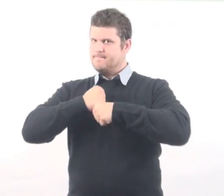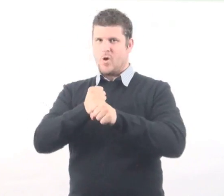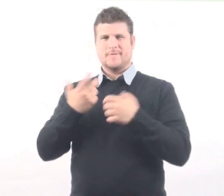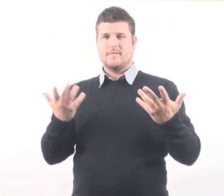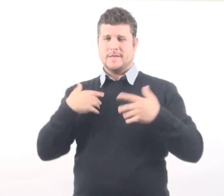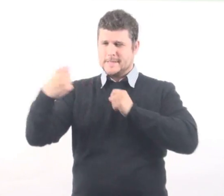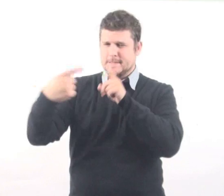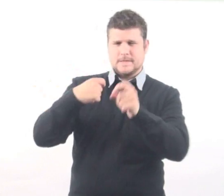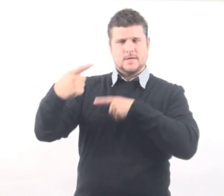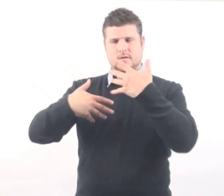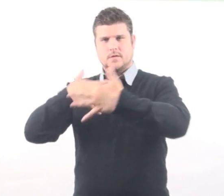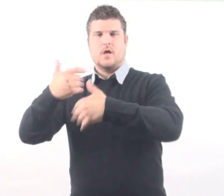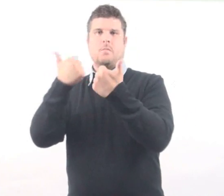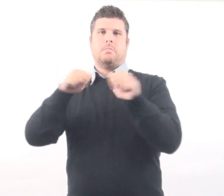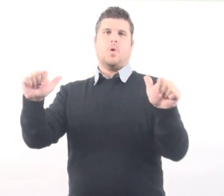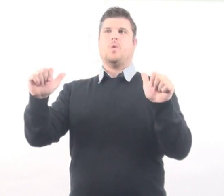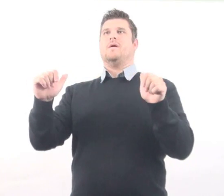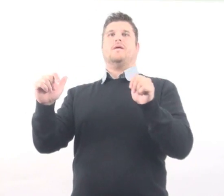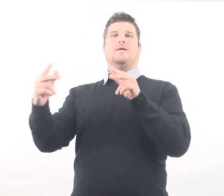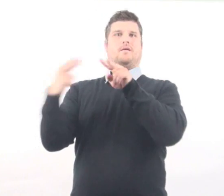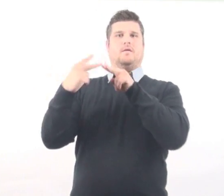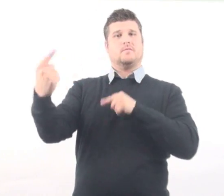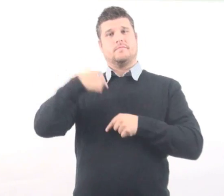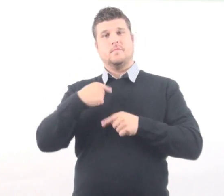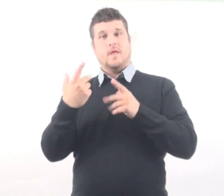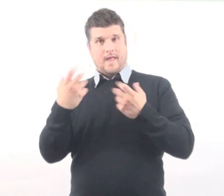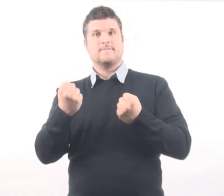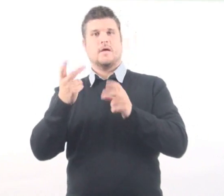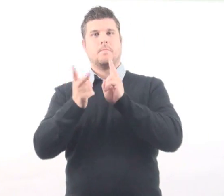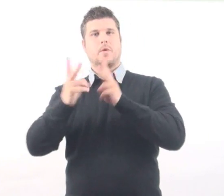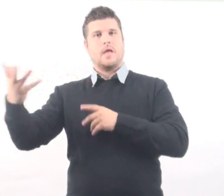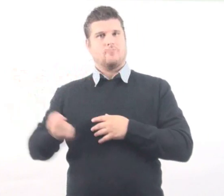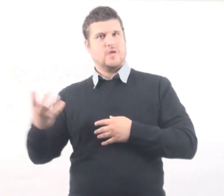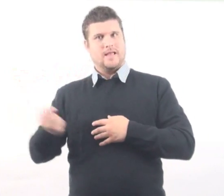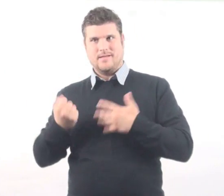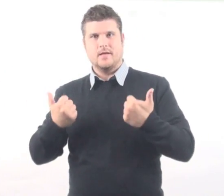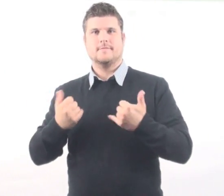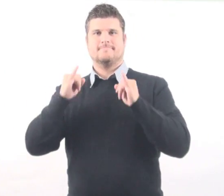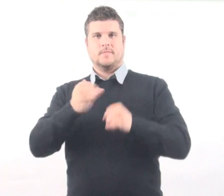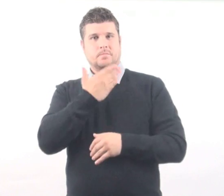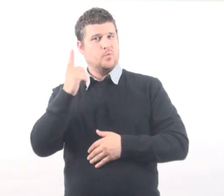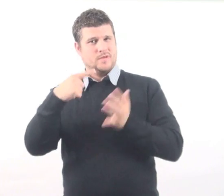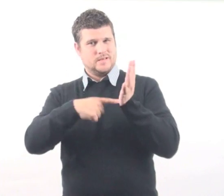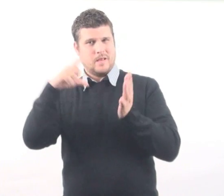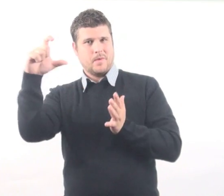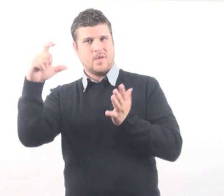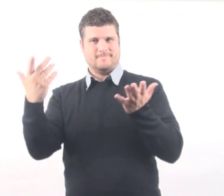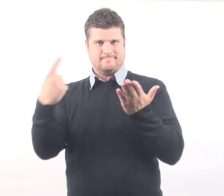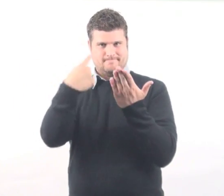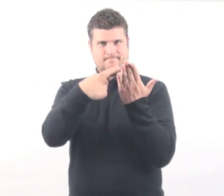job role is very important to me. It's been frustrating. Finally, I've had some contact and I've been offered a salaried interpreter. The problem is there's no terms